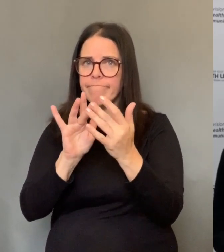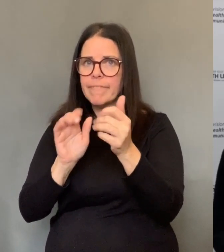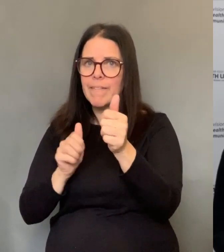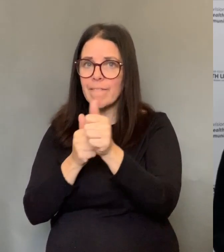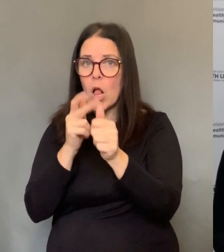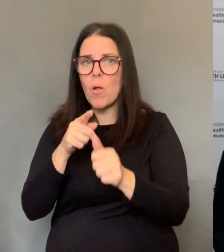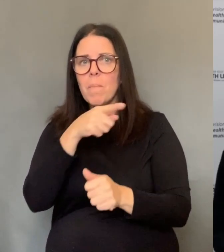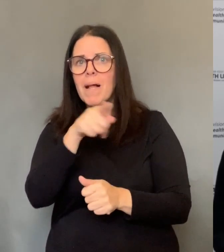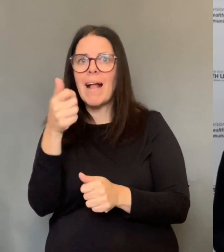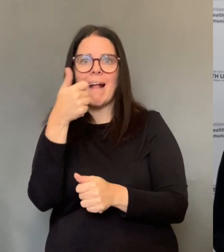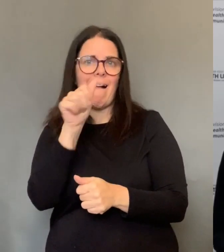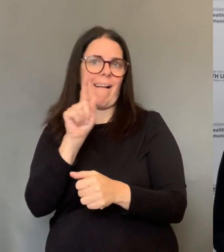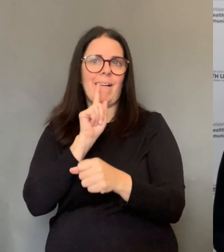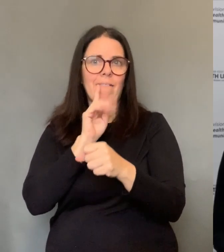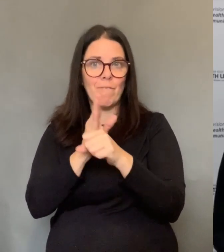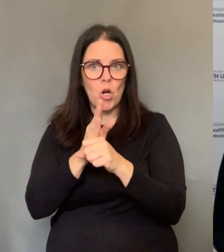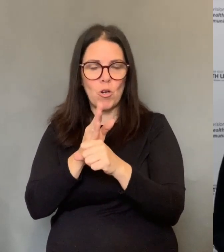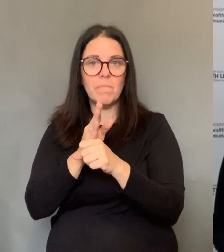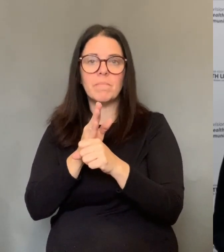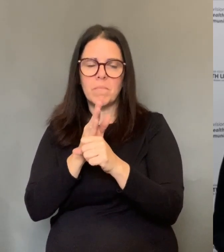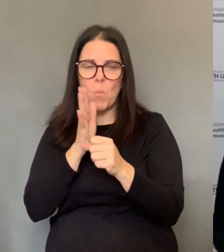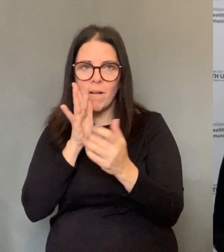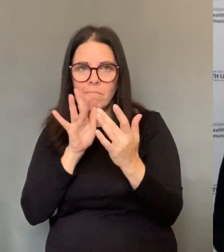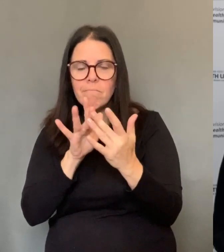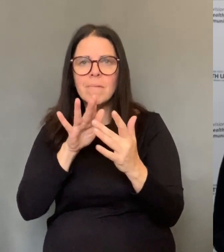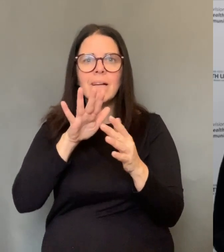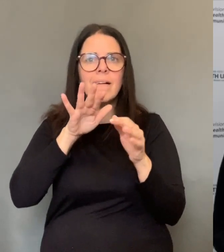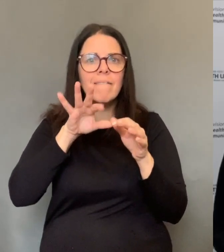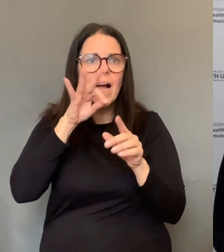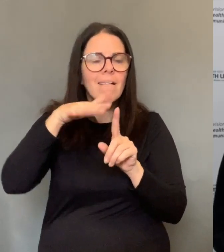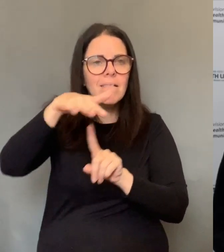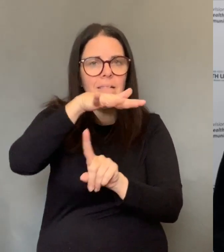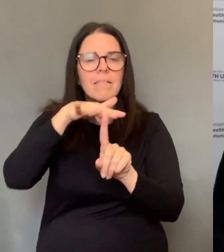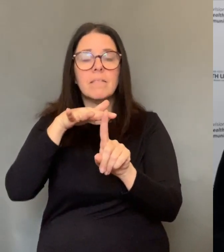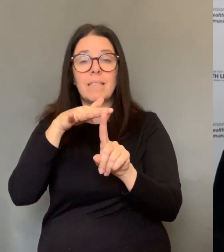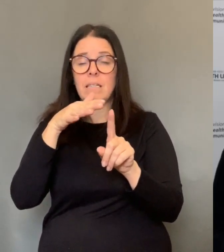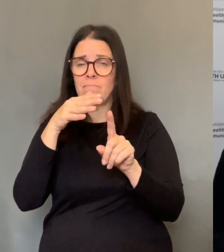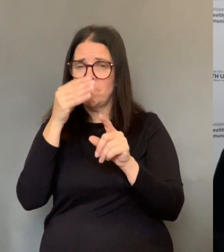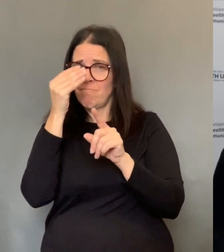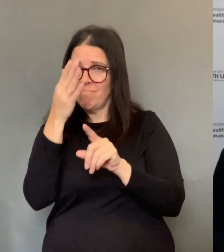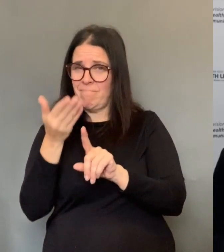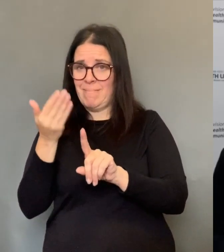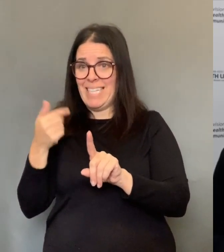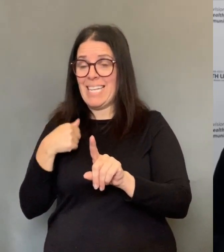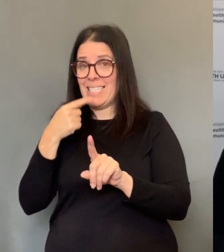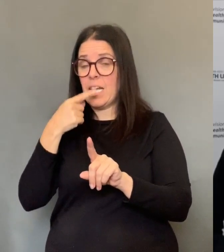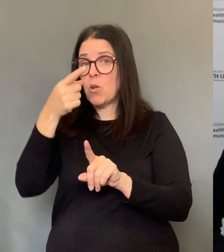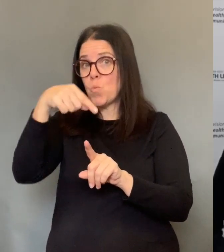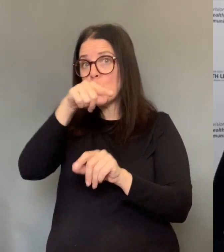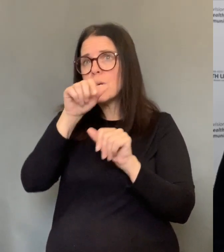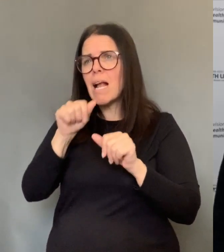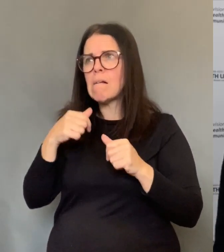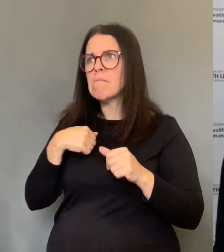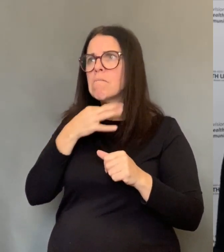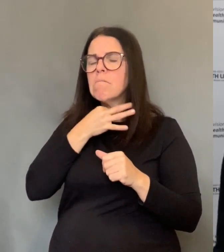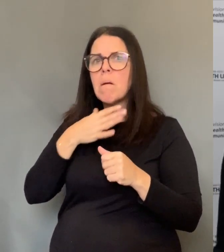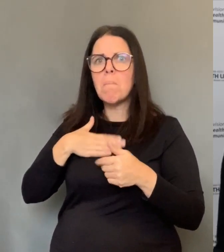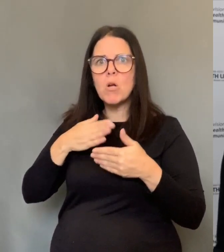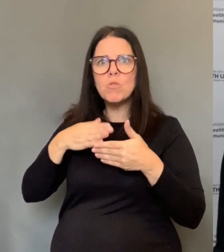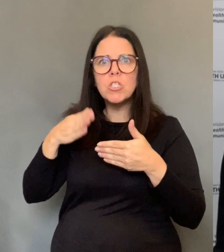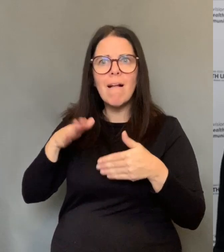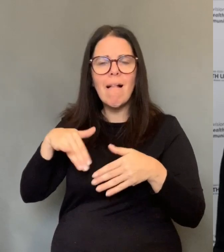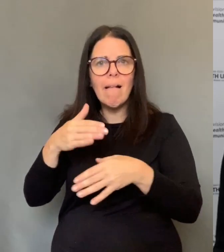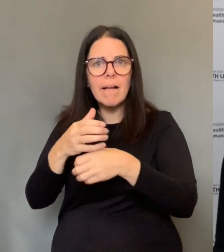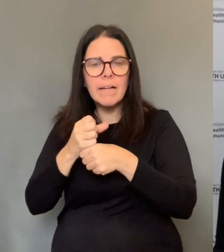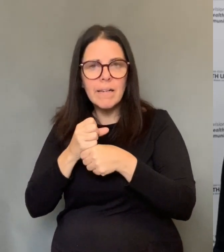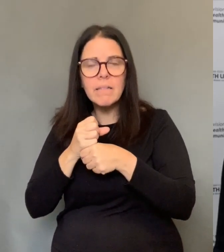Testing should be based on clinical assessment. Healthcare workers, caregivers, care providers, and first responders should all be tested